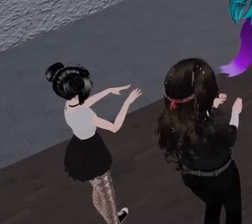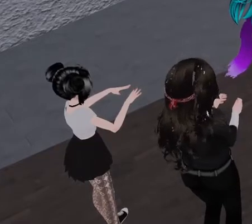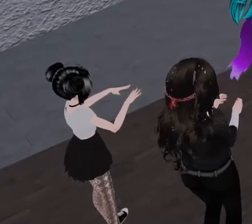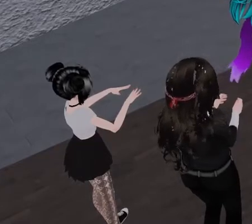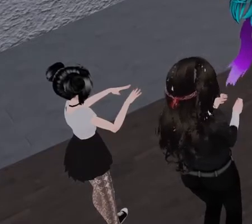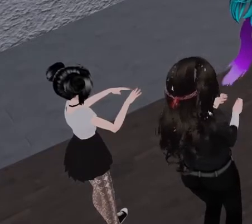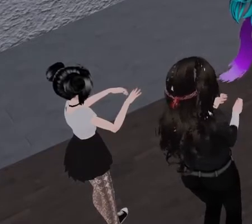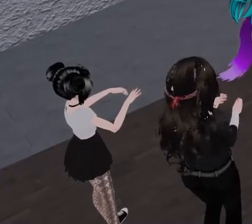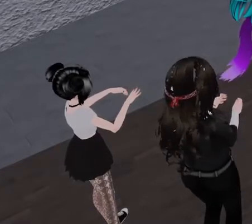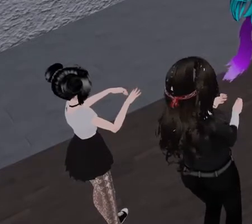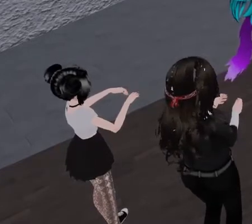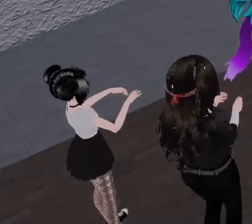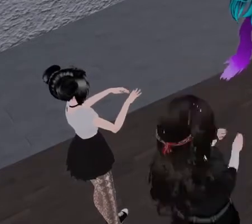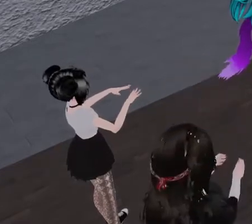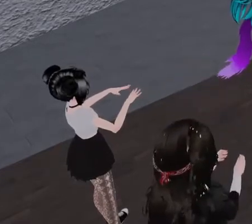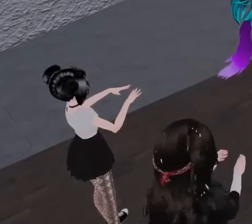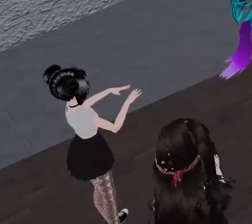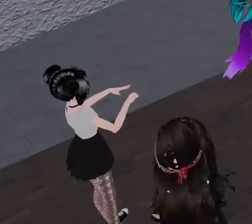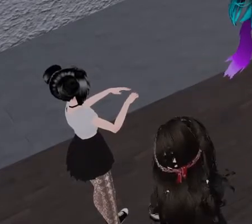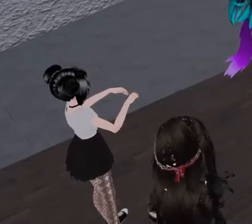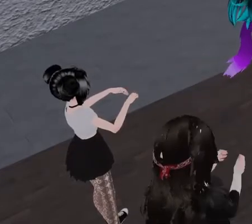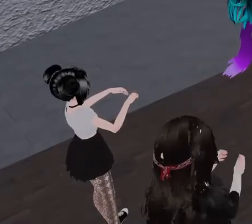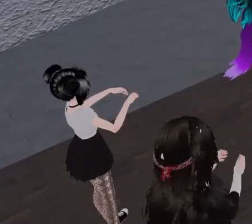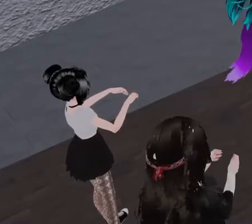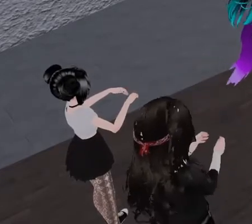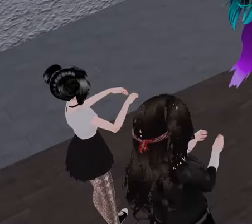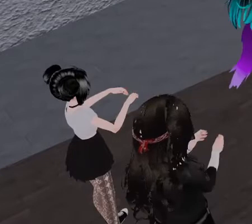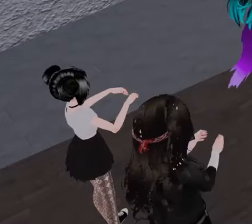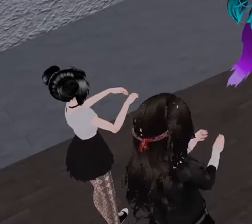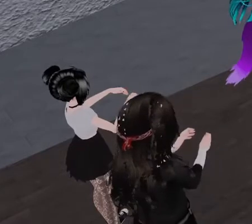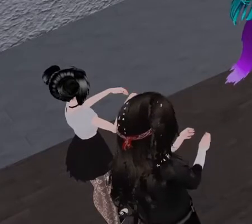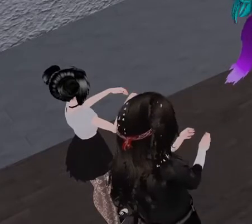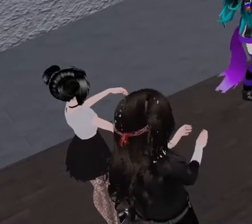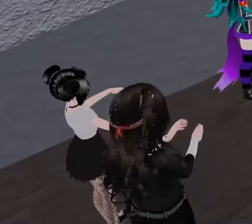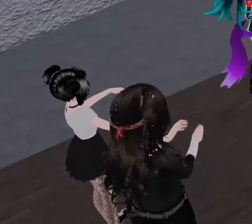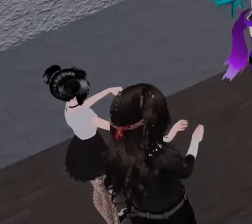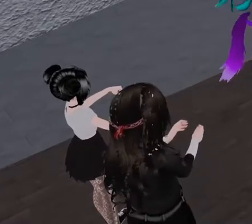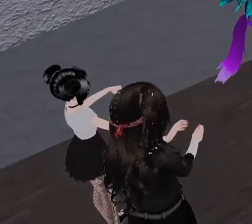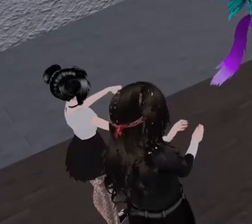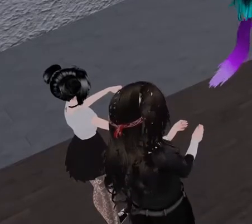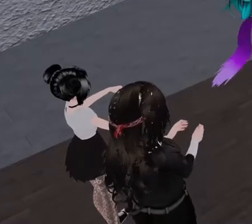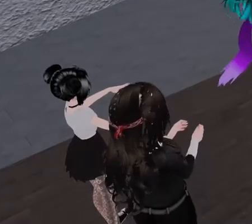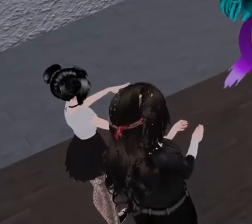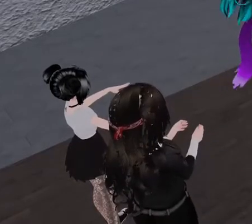misunderstanding, and like we're trying to Okay, I'll basically leave you to it. conscript them to be performers, and it ends up being really, really